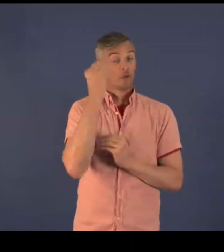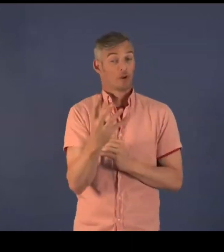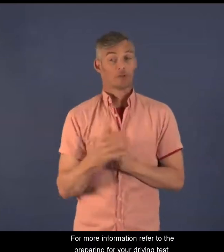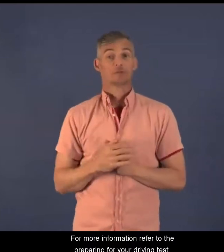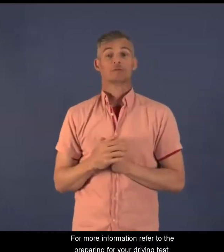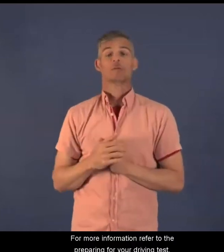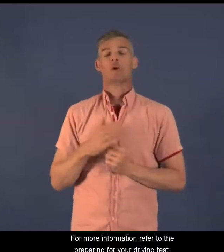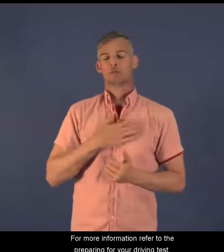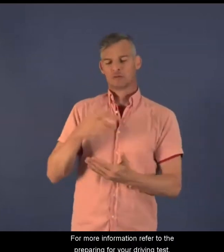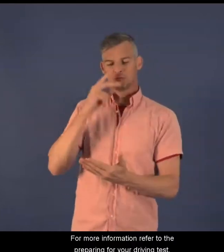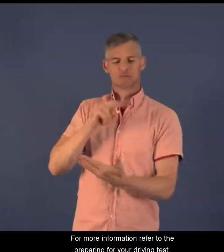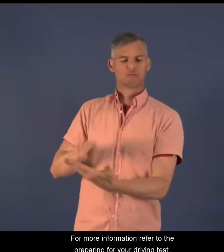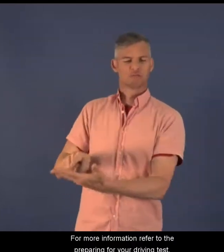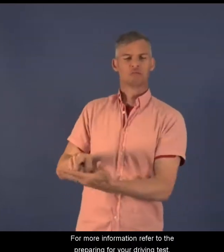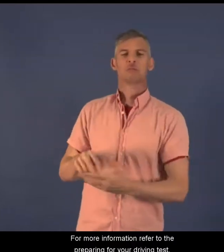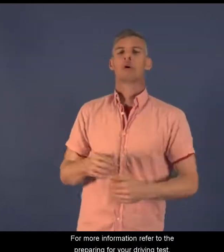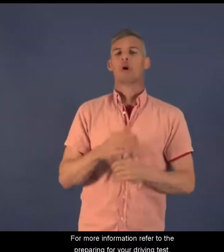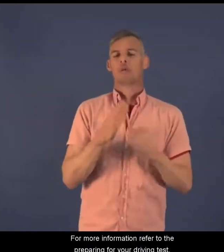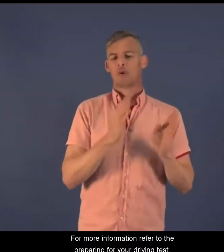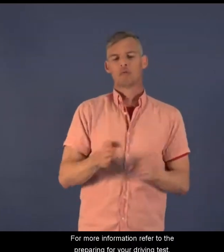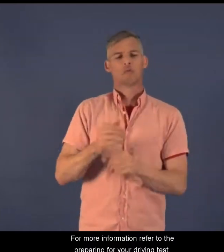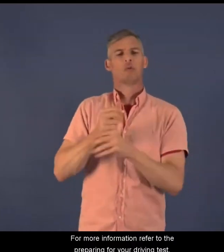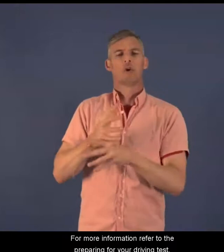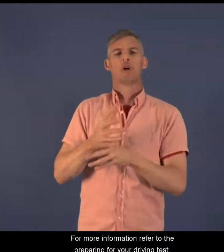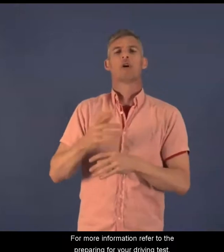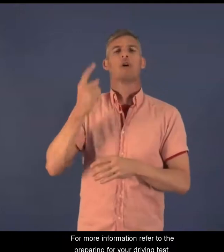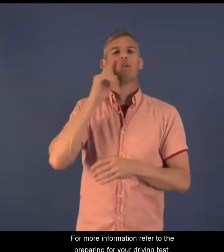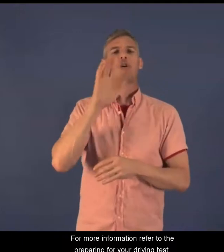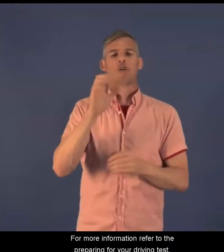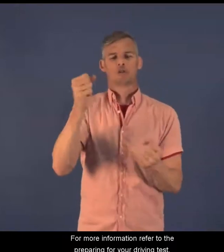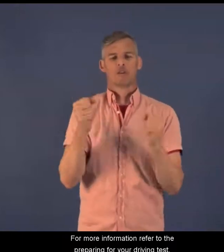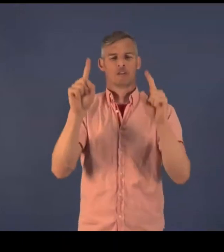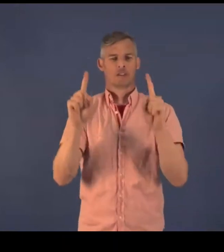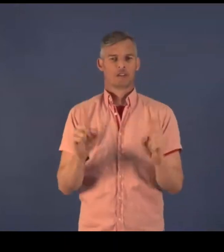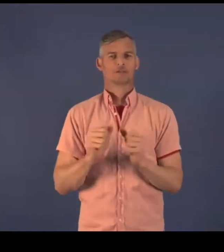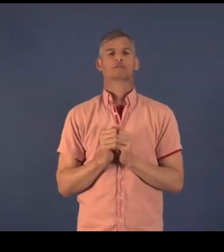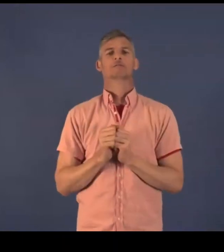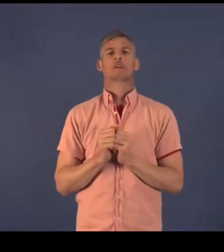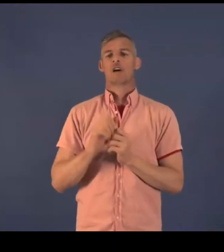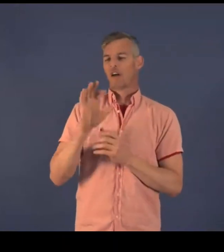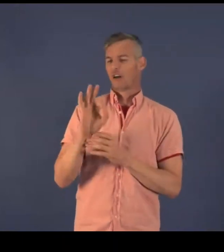For more information, refer to the Preparing for Your Driving Test